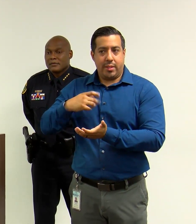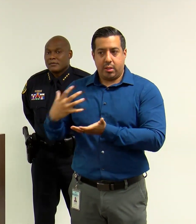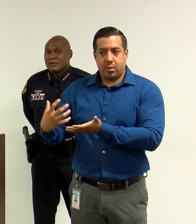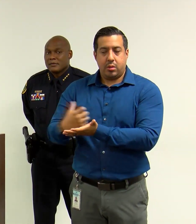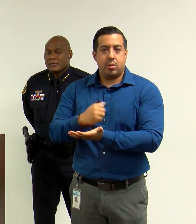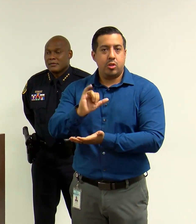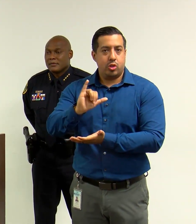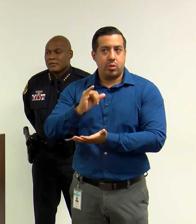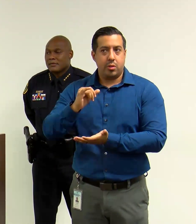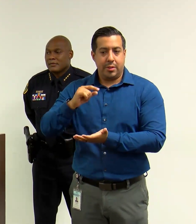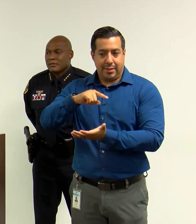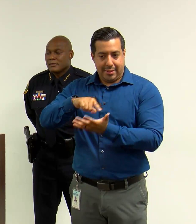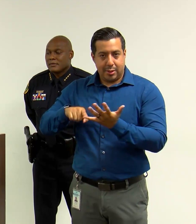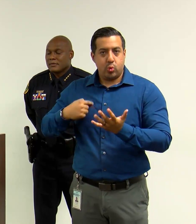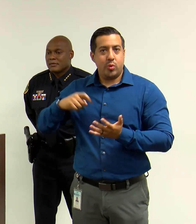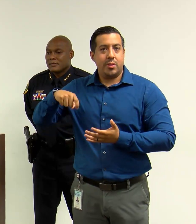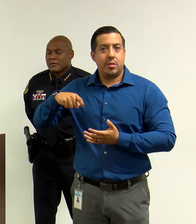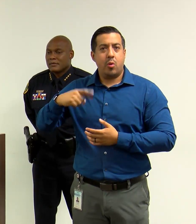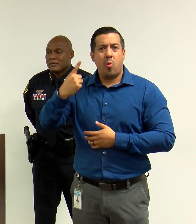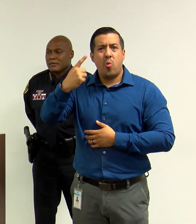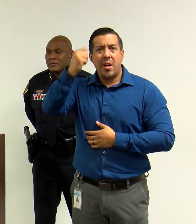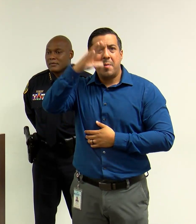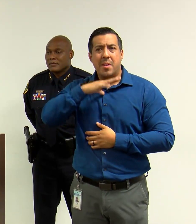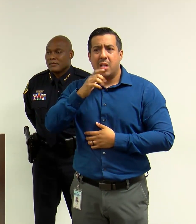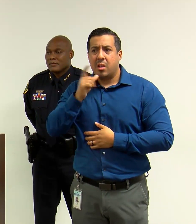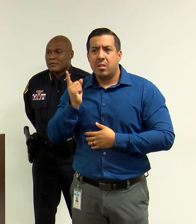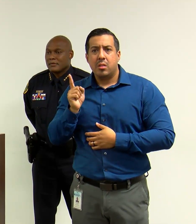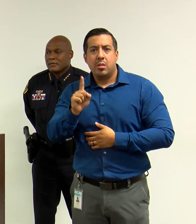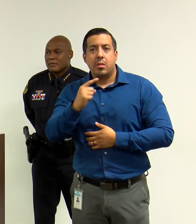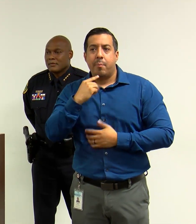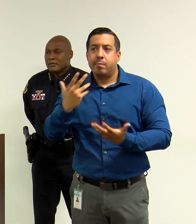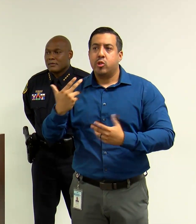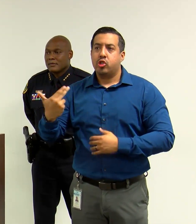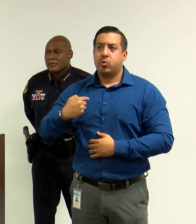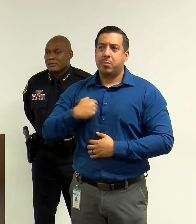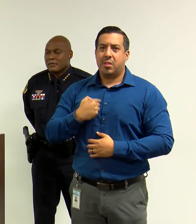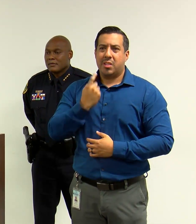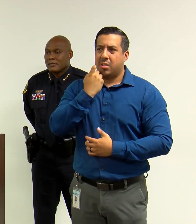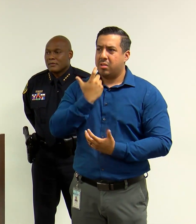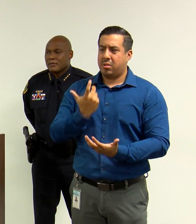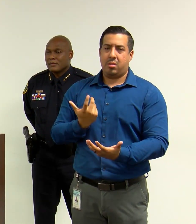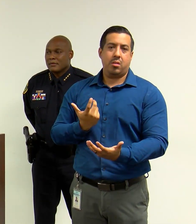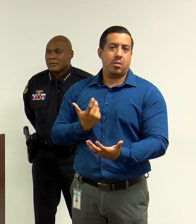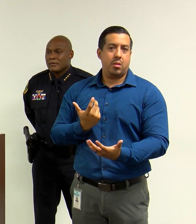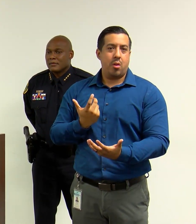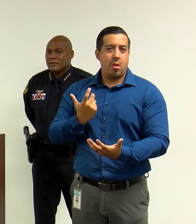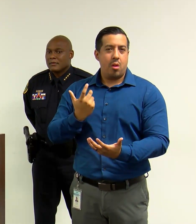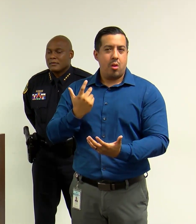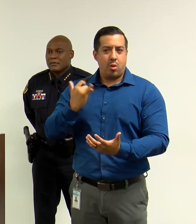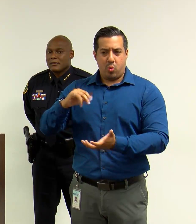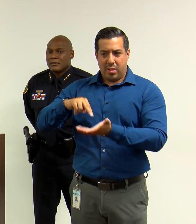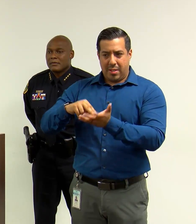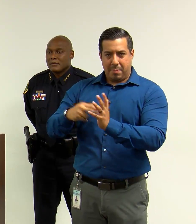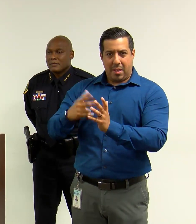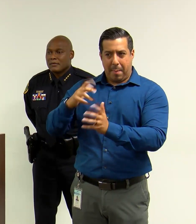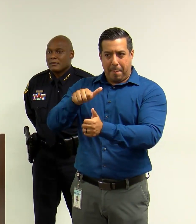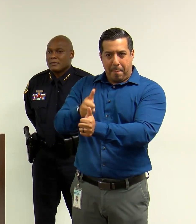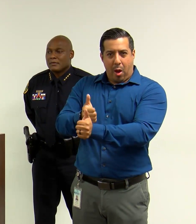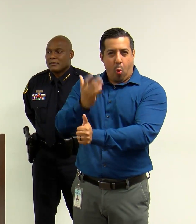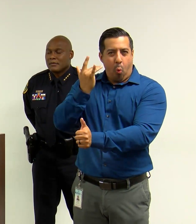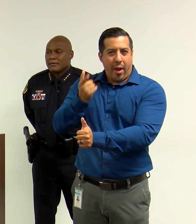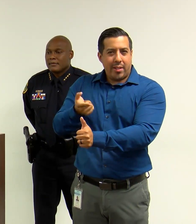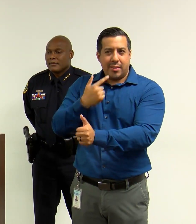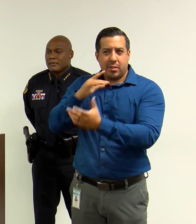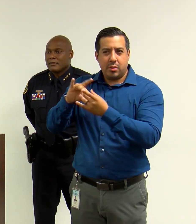things are needed. You had a guy that walks up and said, for whatever, shoot me. So what's the underlying element behind